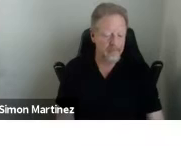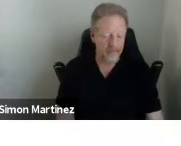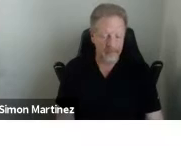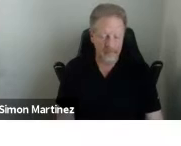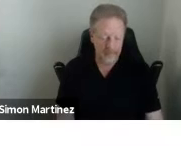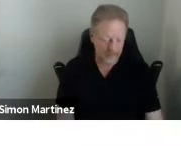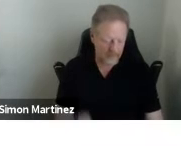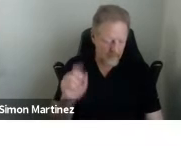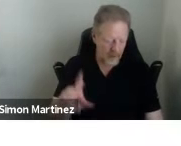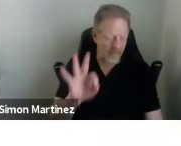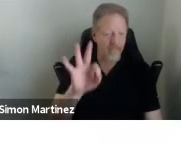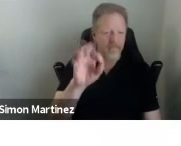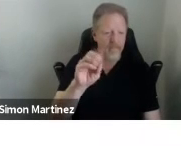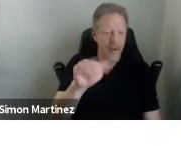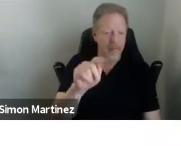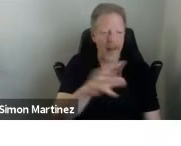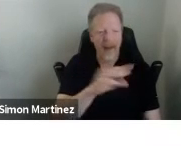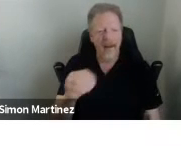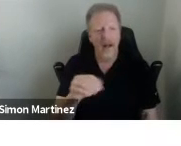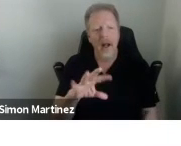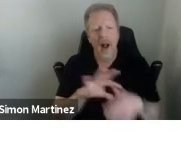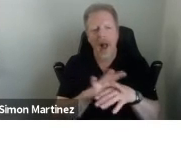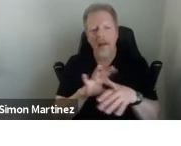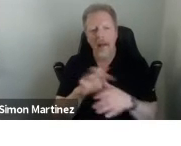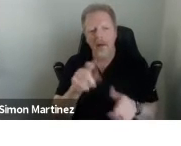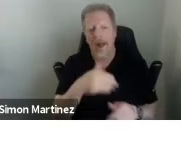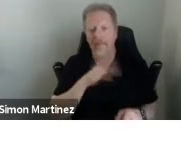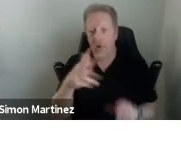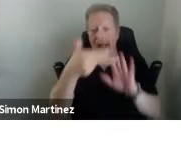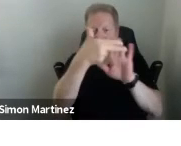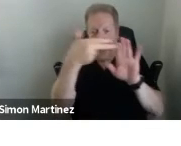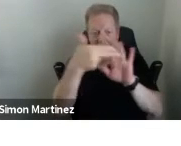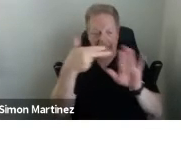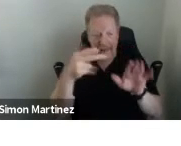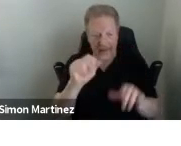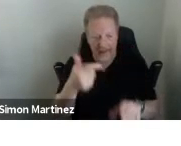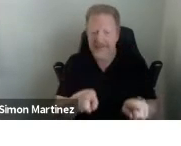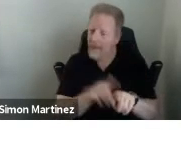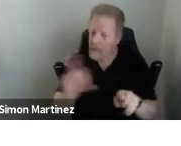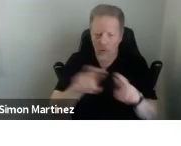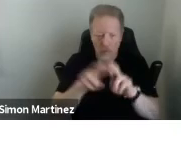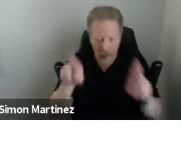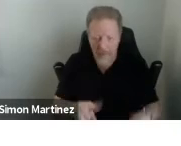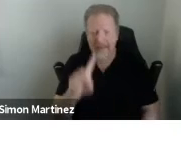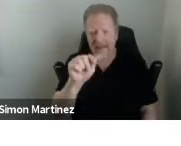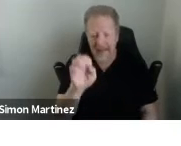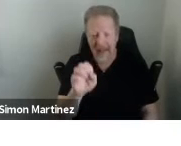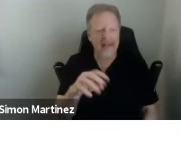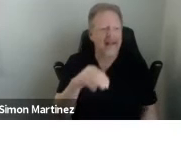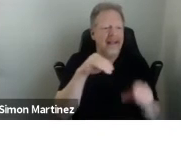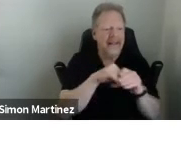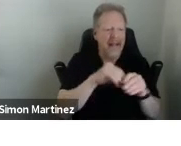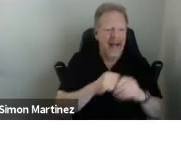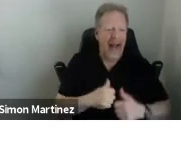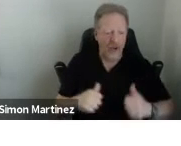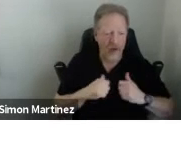Okay, the format and content. So you have your heading. Again, same as your resume, the date, the inside address, which is